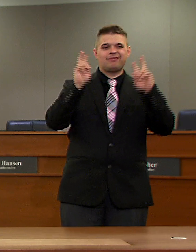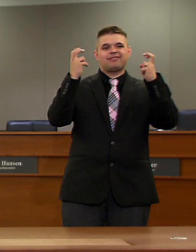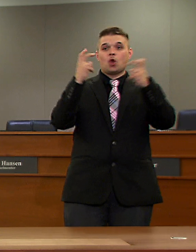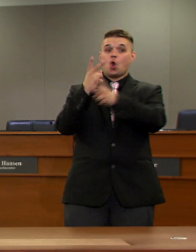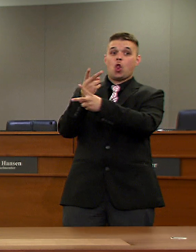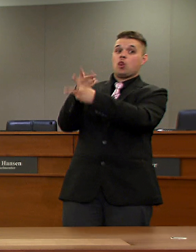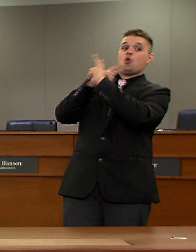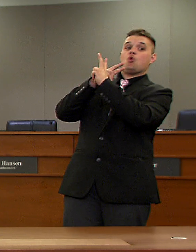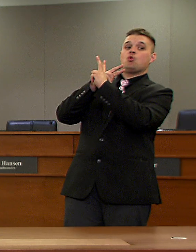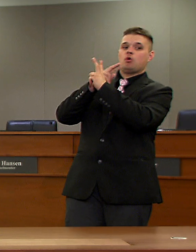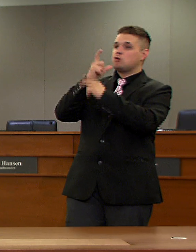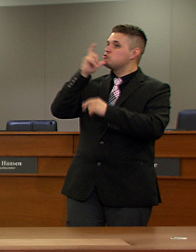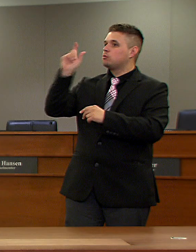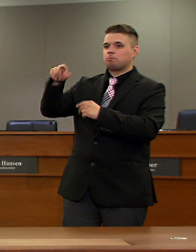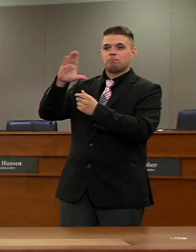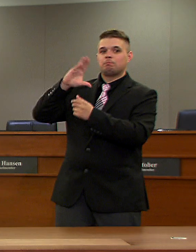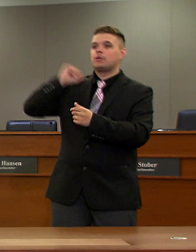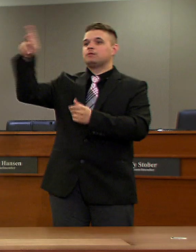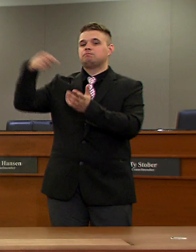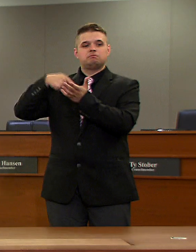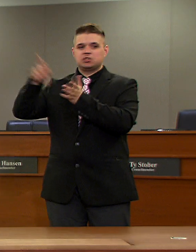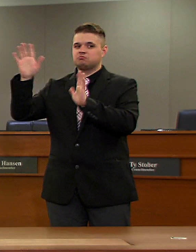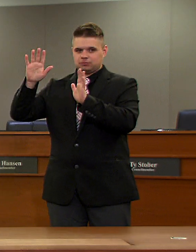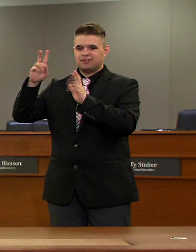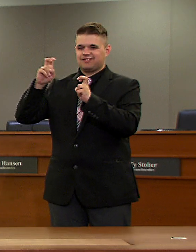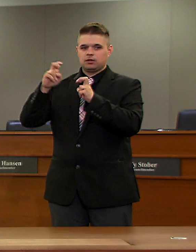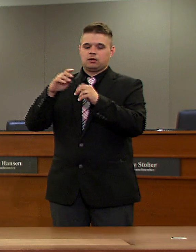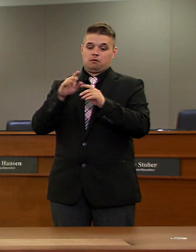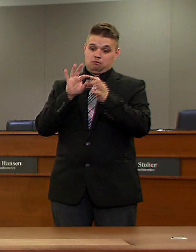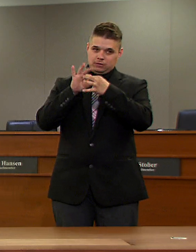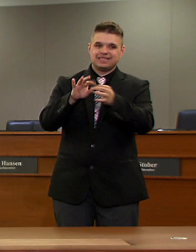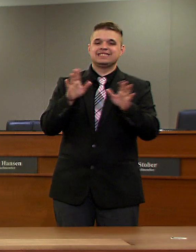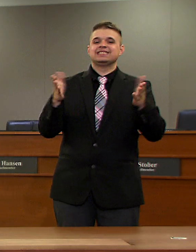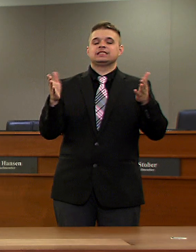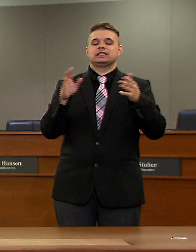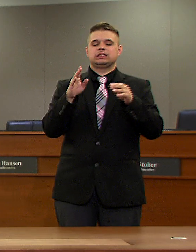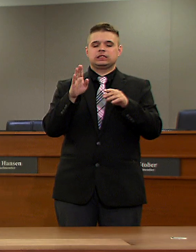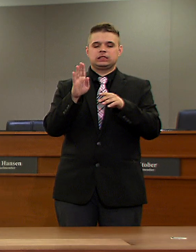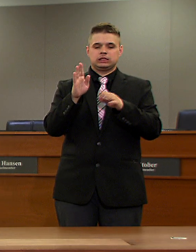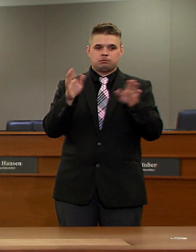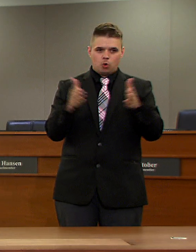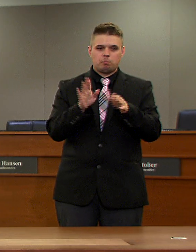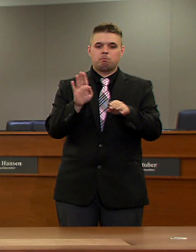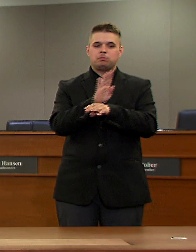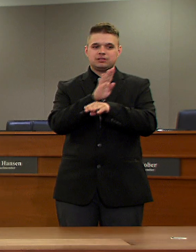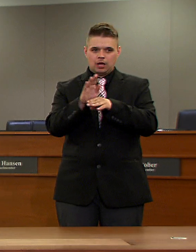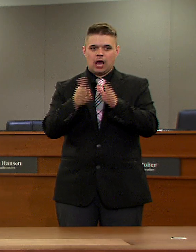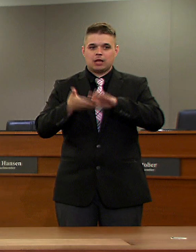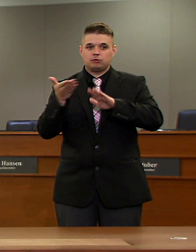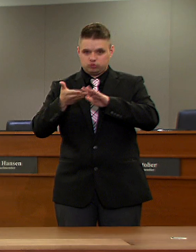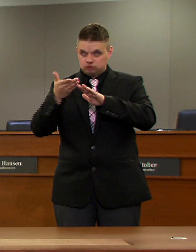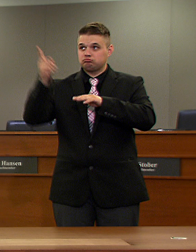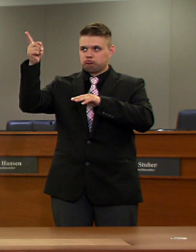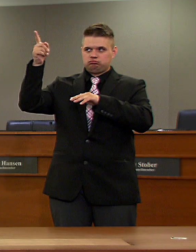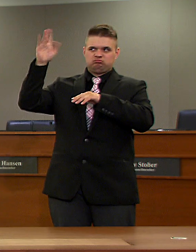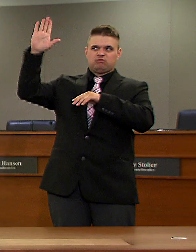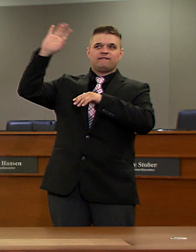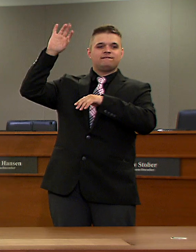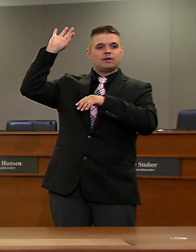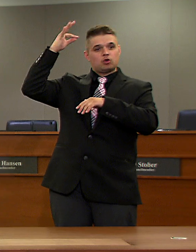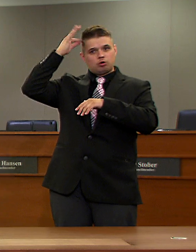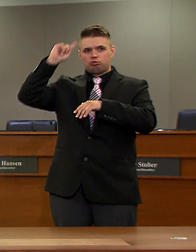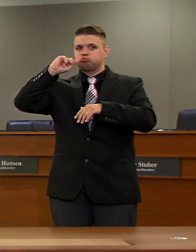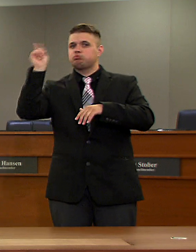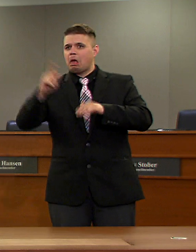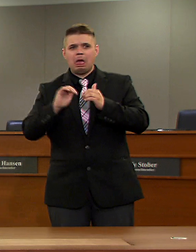from the Small Business Administration. That's at the federal level. The best place to start to find out about this